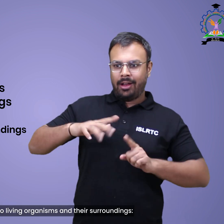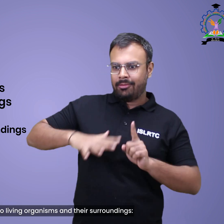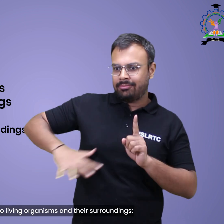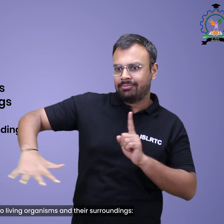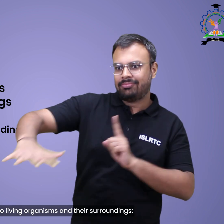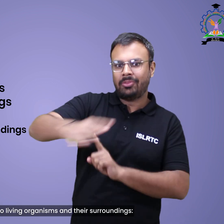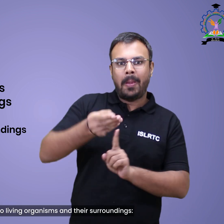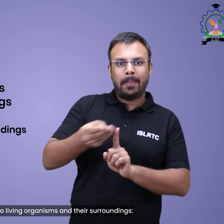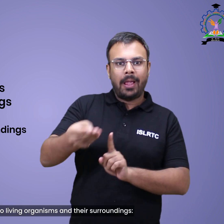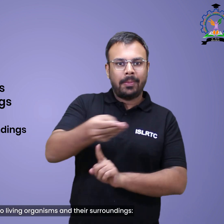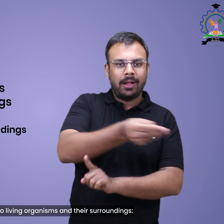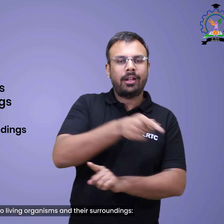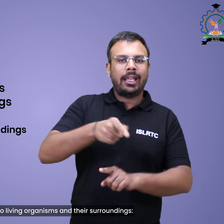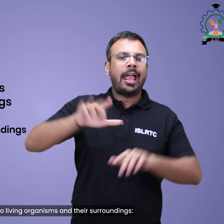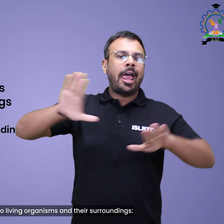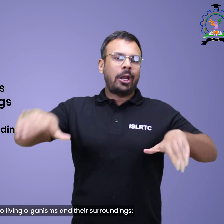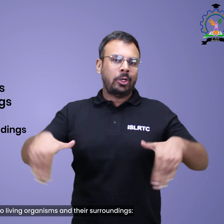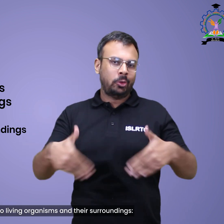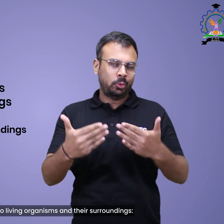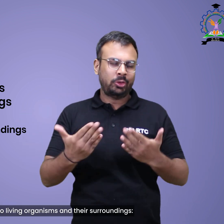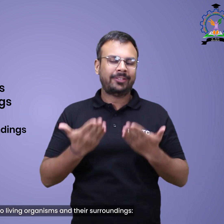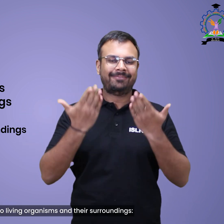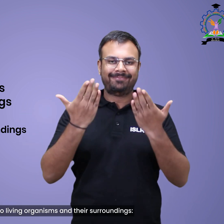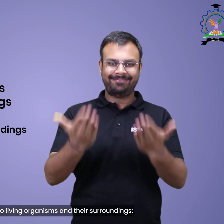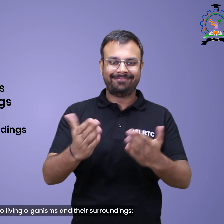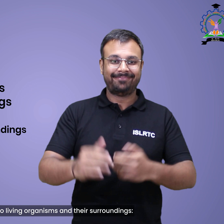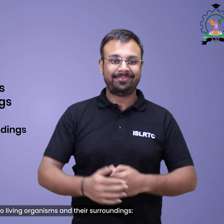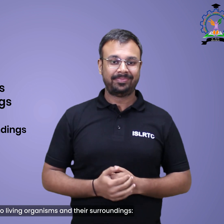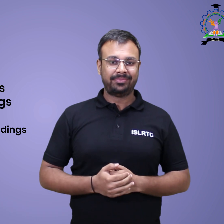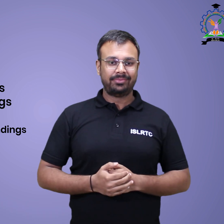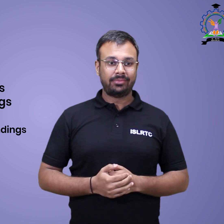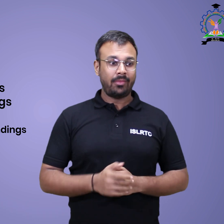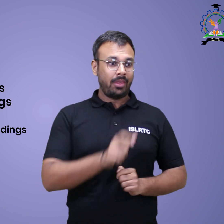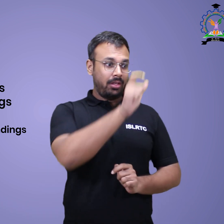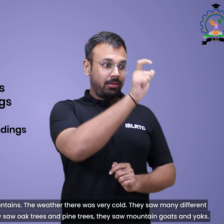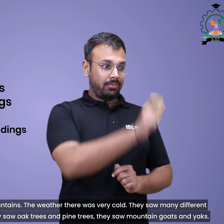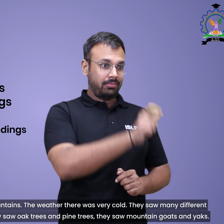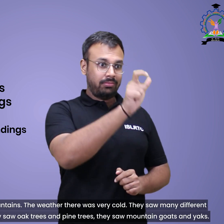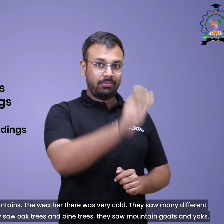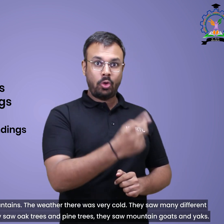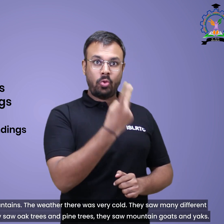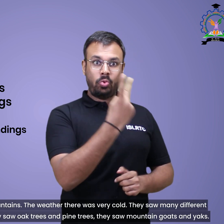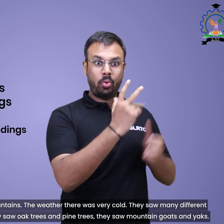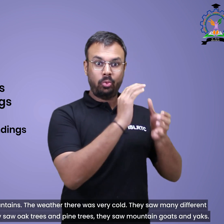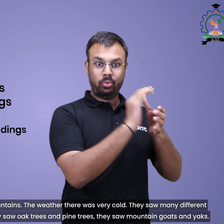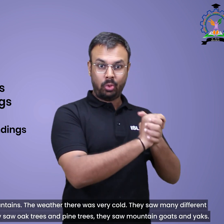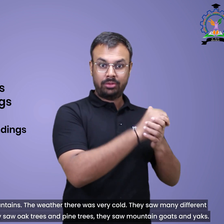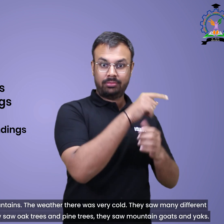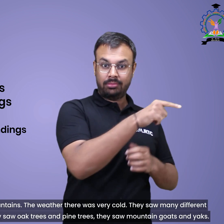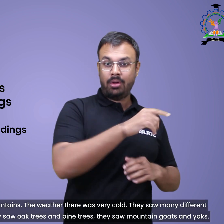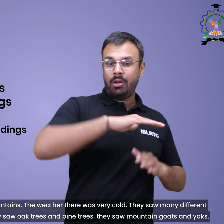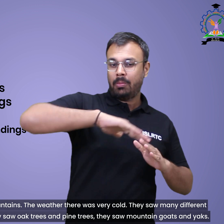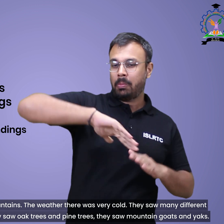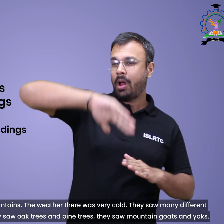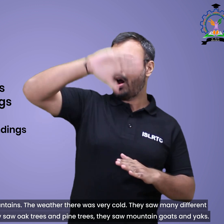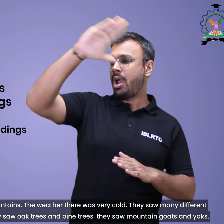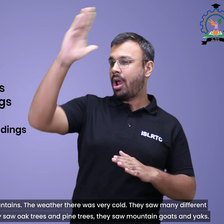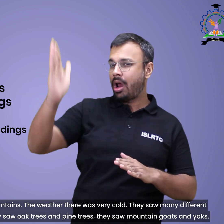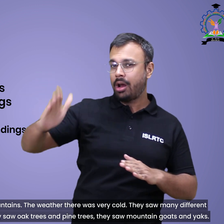Introduction to living organisms and their surroundings. Two friends went on a trip to the mountains.